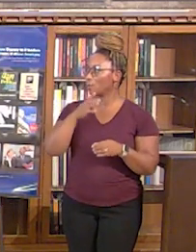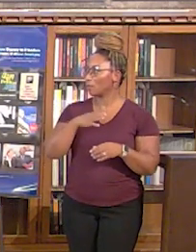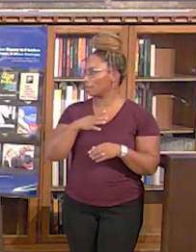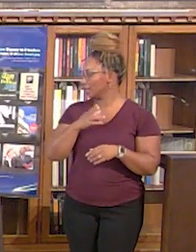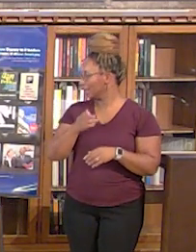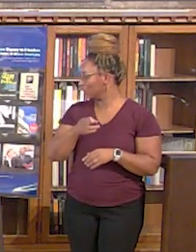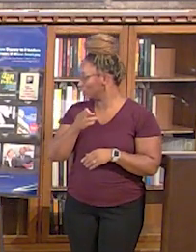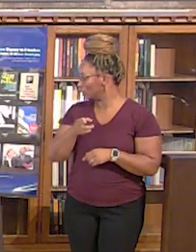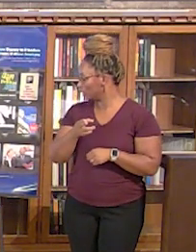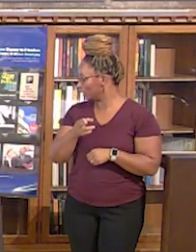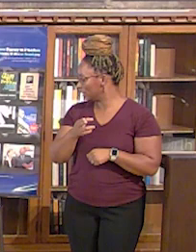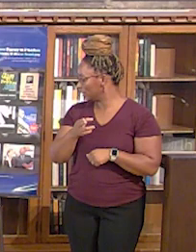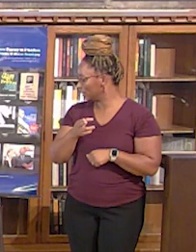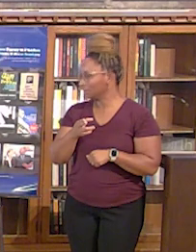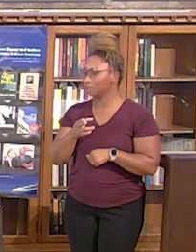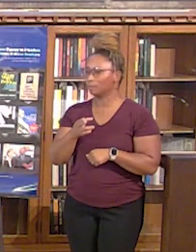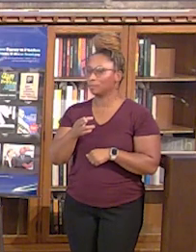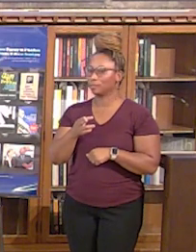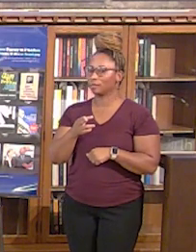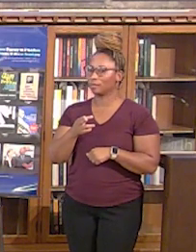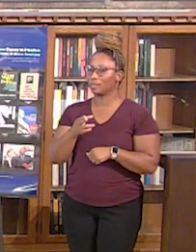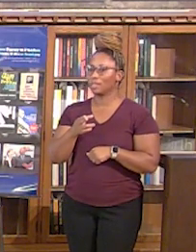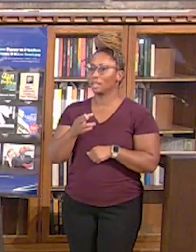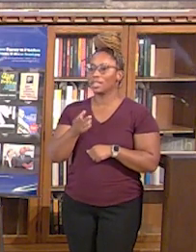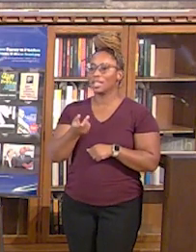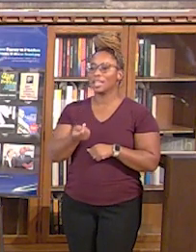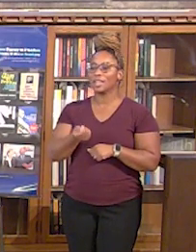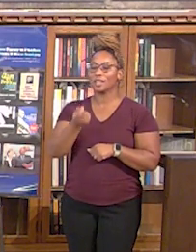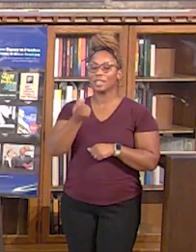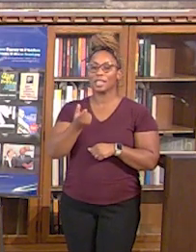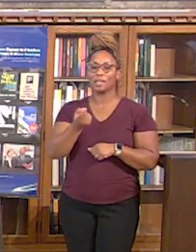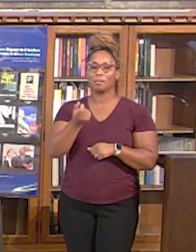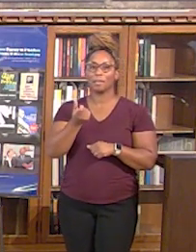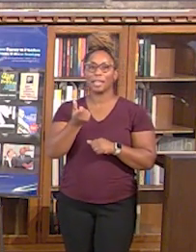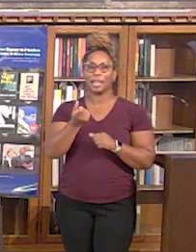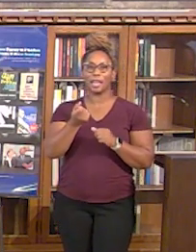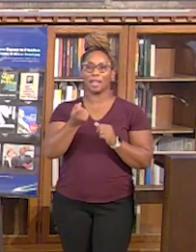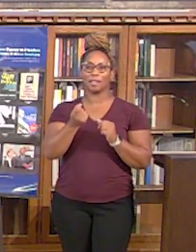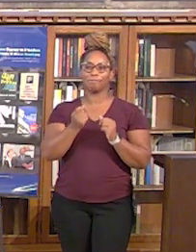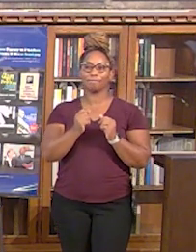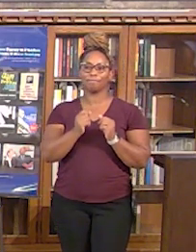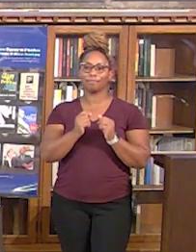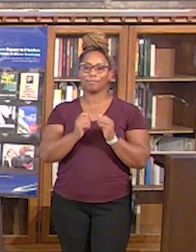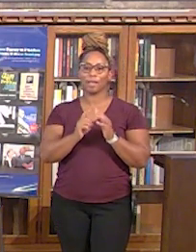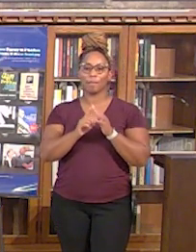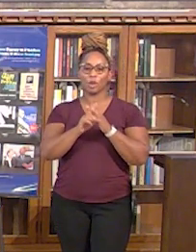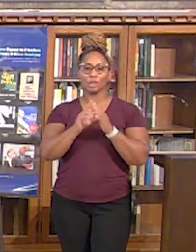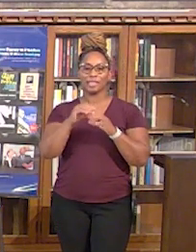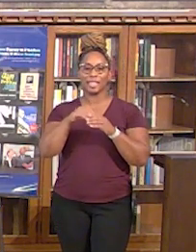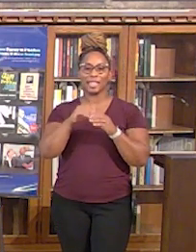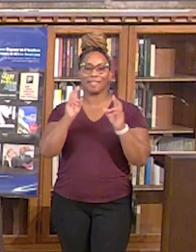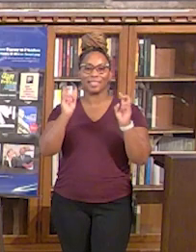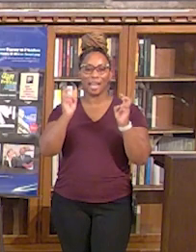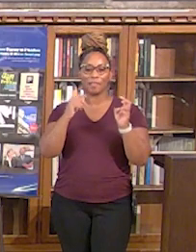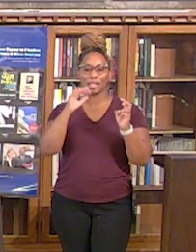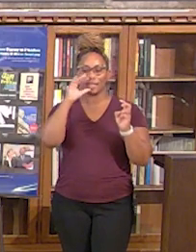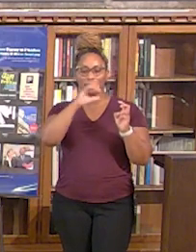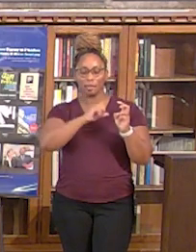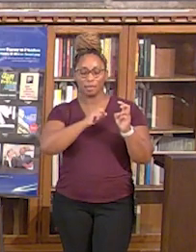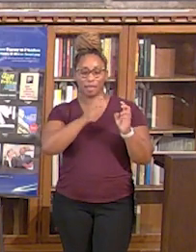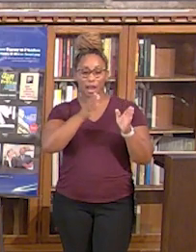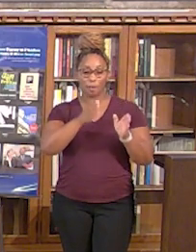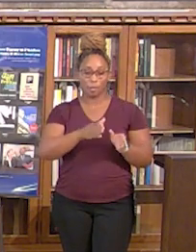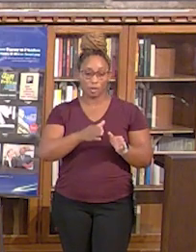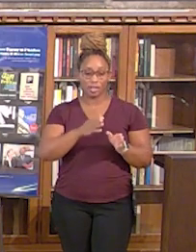histories and there's a little bit of um a merging in the title with the assumption that a person